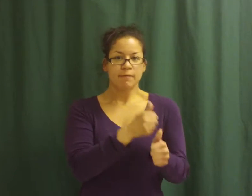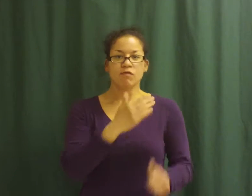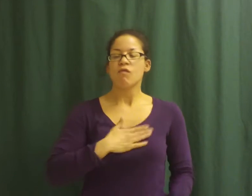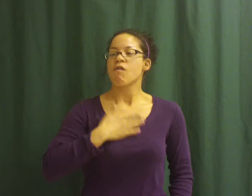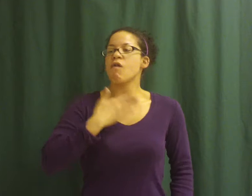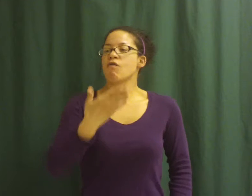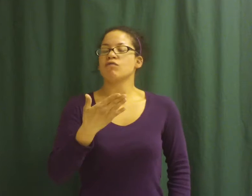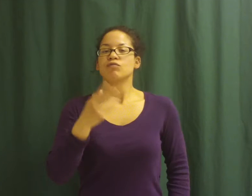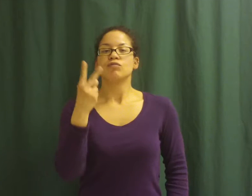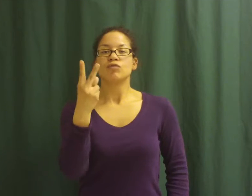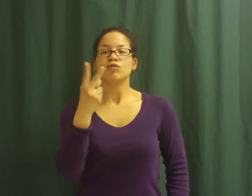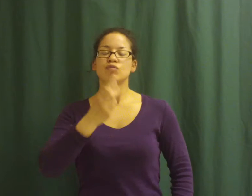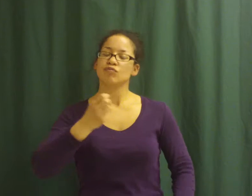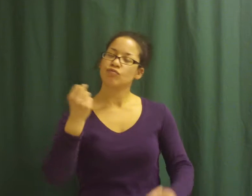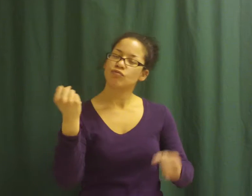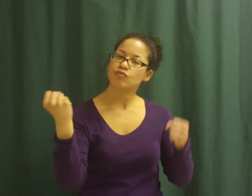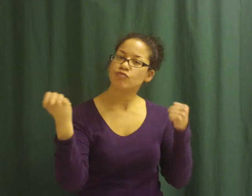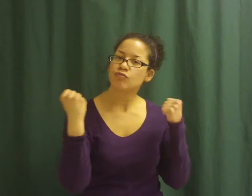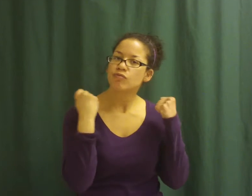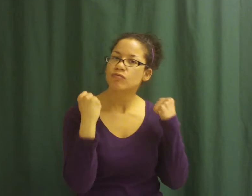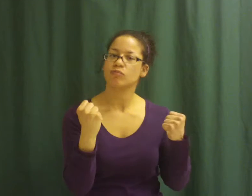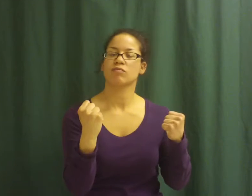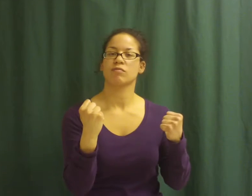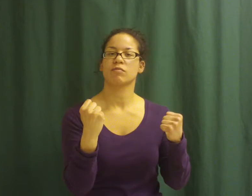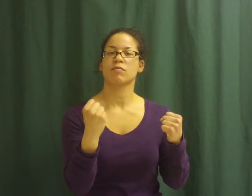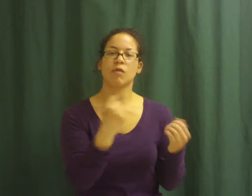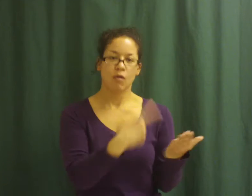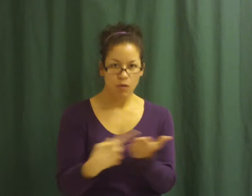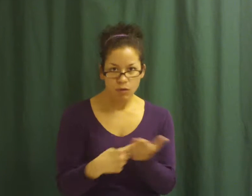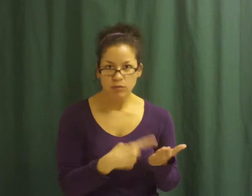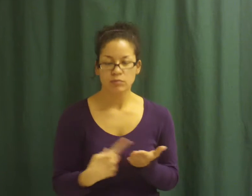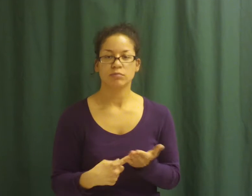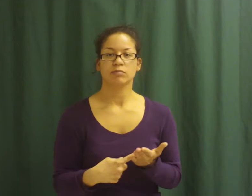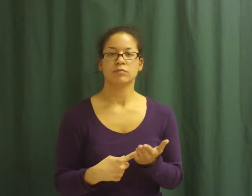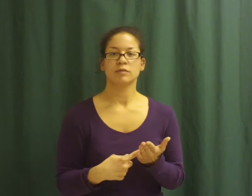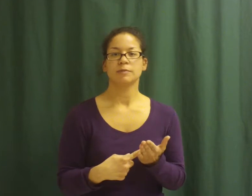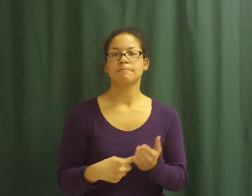both character and civic education.